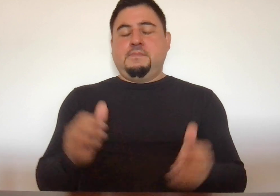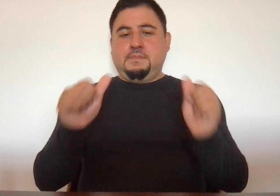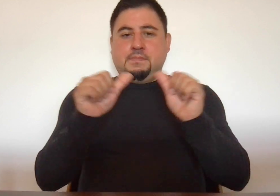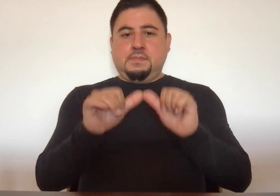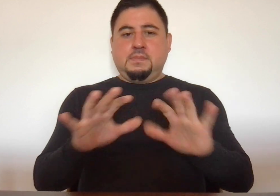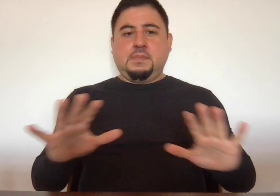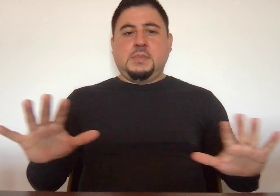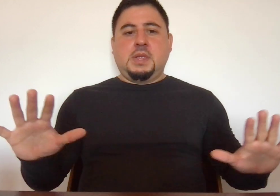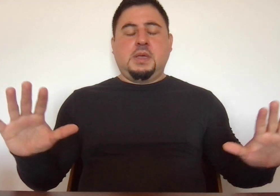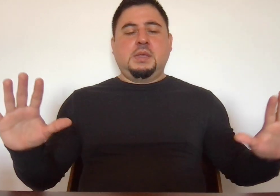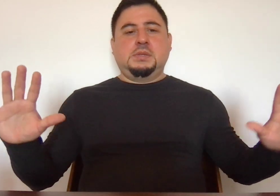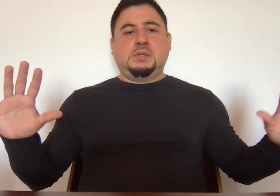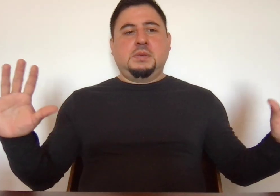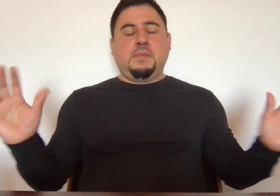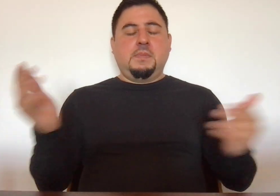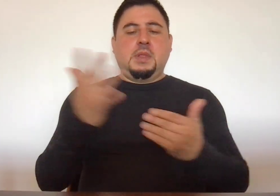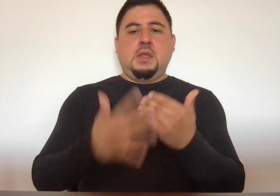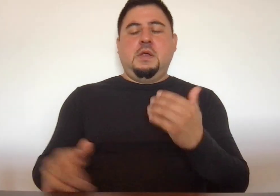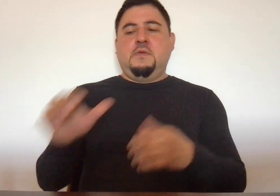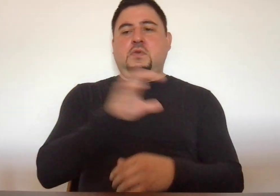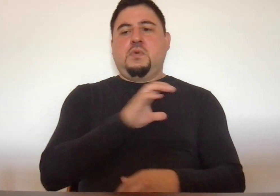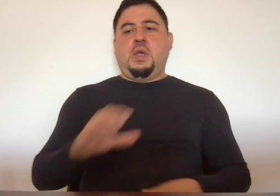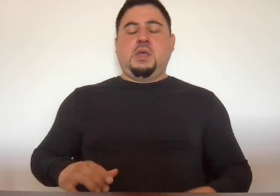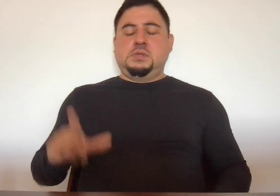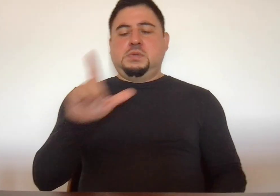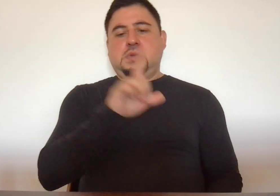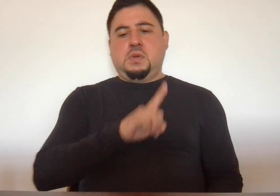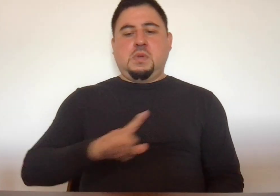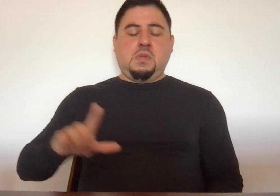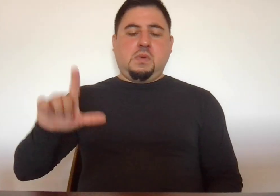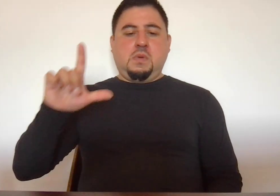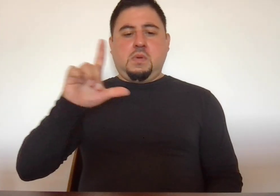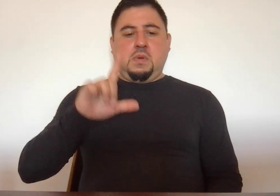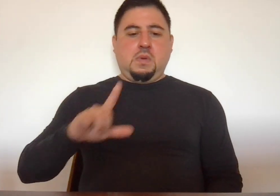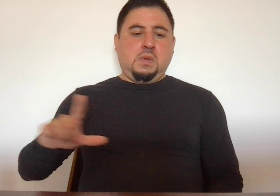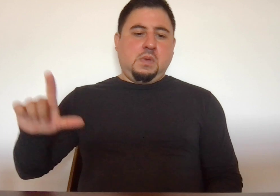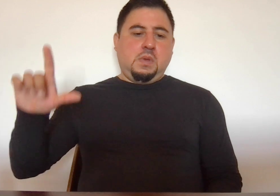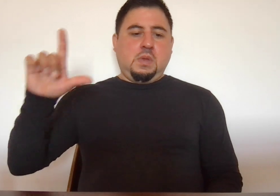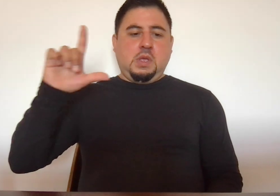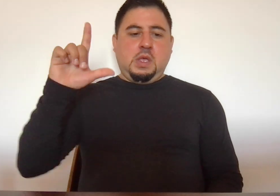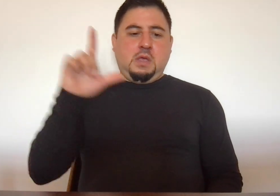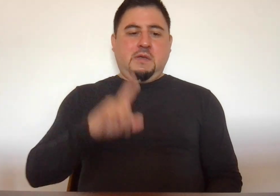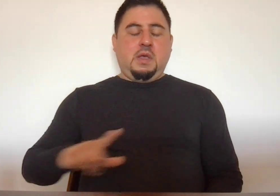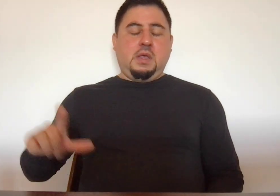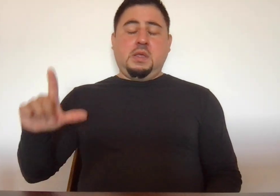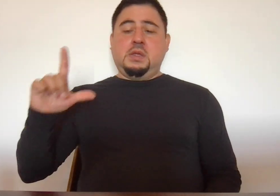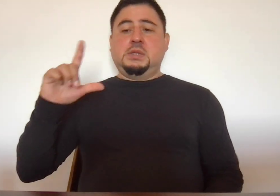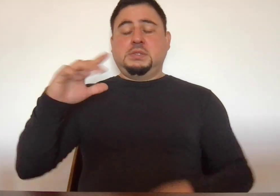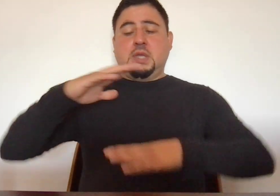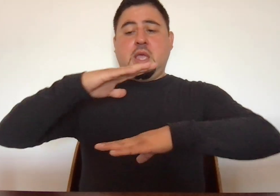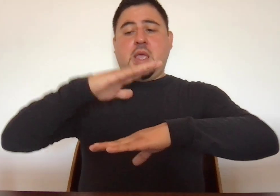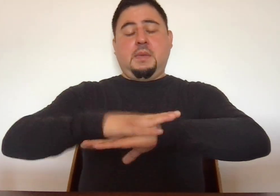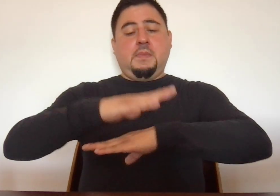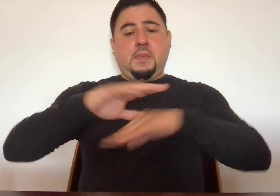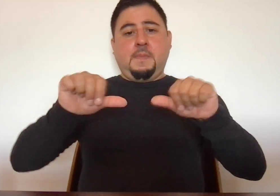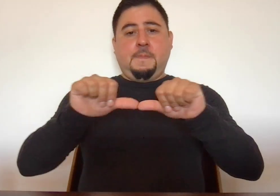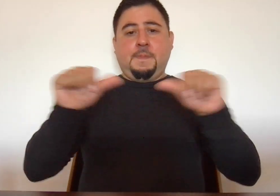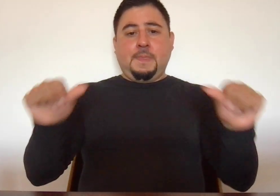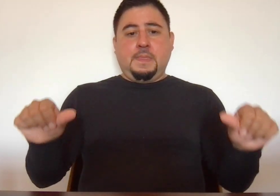blessing, blood of Christ the Lord. At this table,